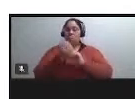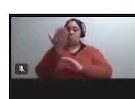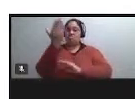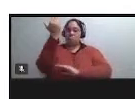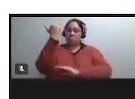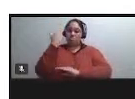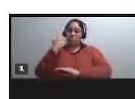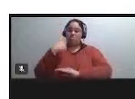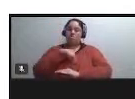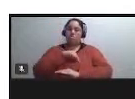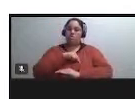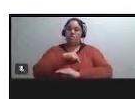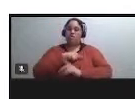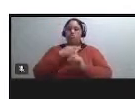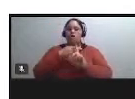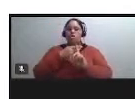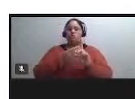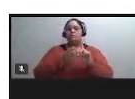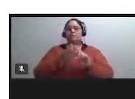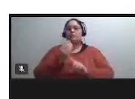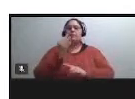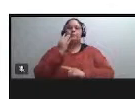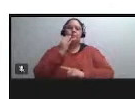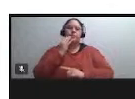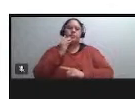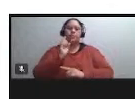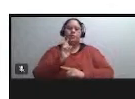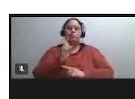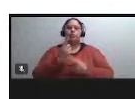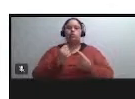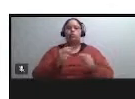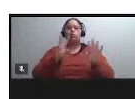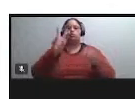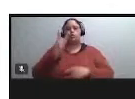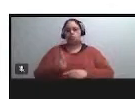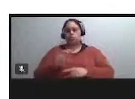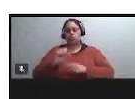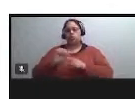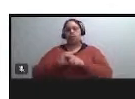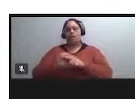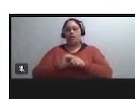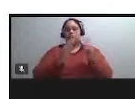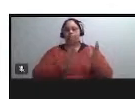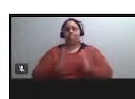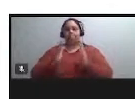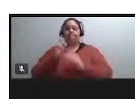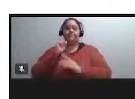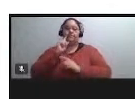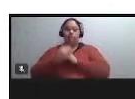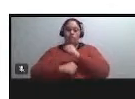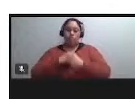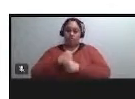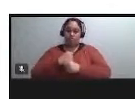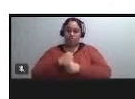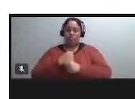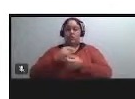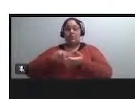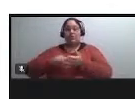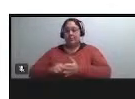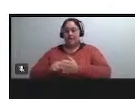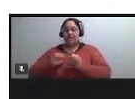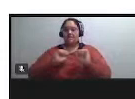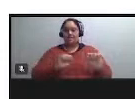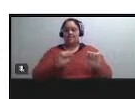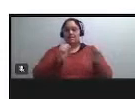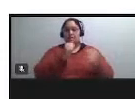ago, we had a target of doing 2 of these training sessions a year. And the plan in that